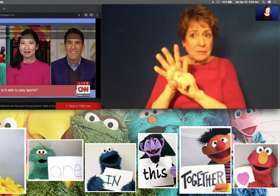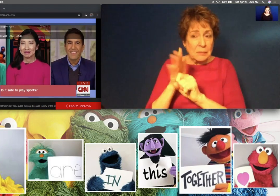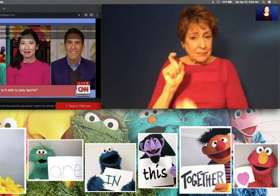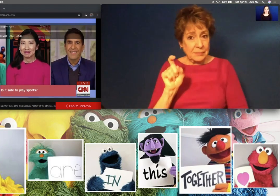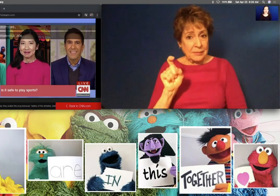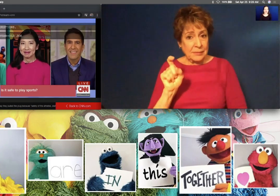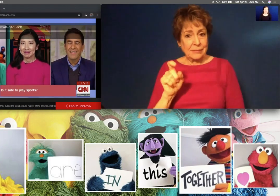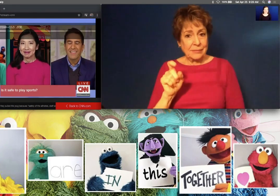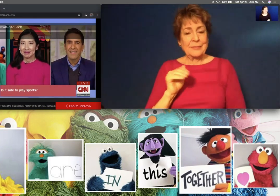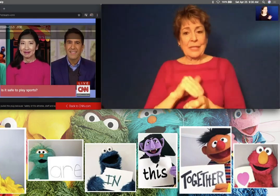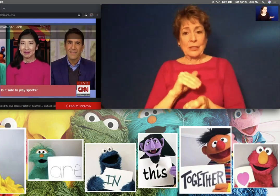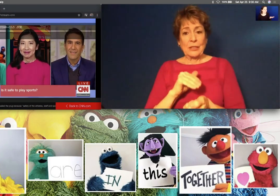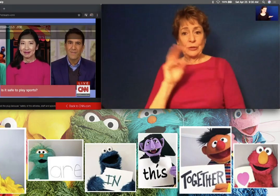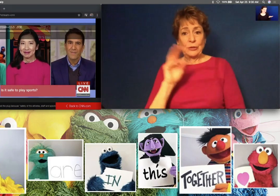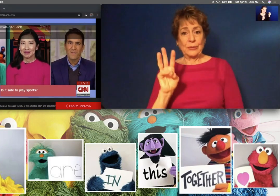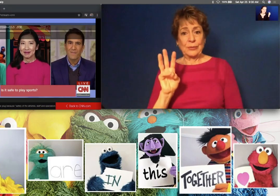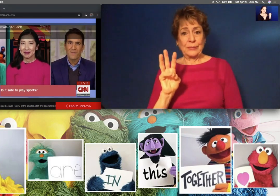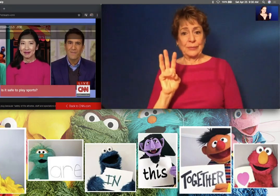Lena, can we play baseball?